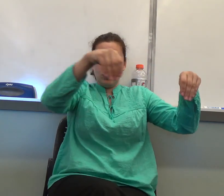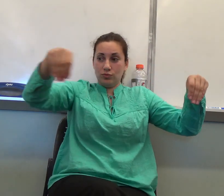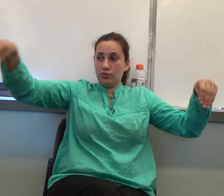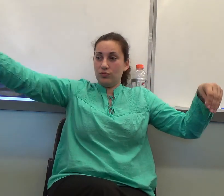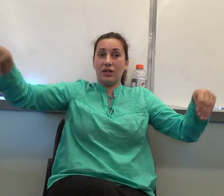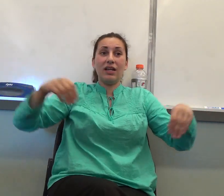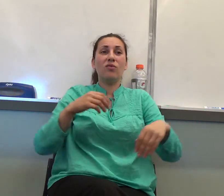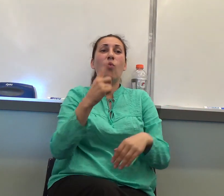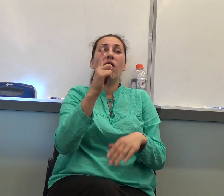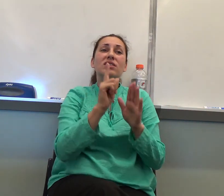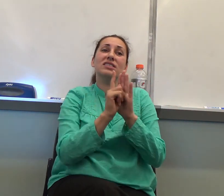Amazing.